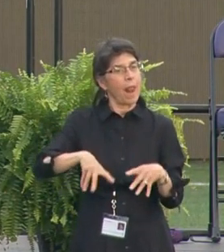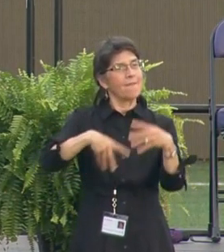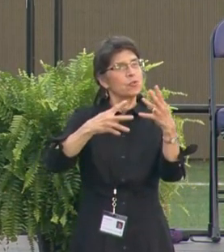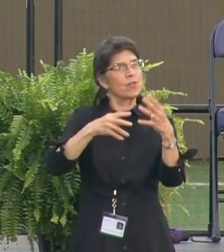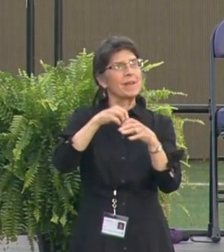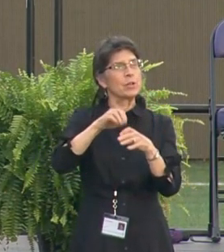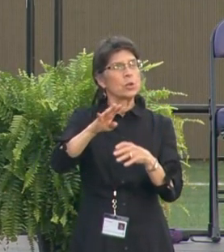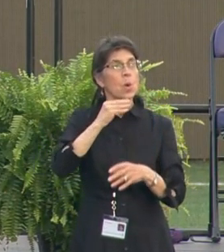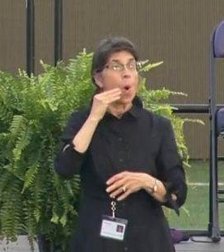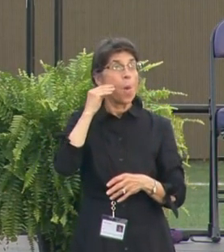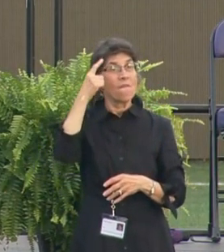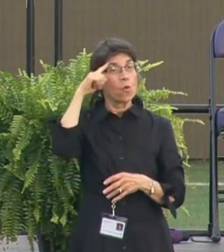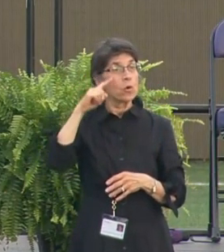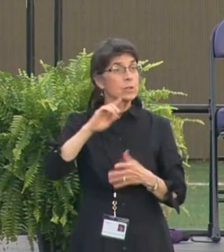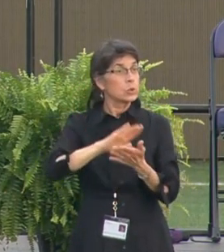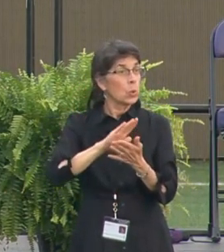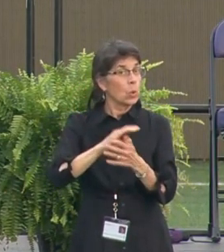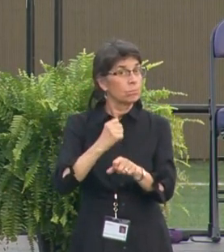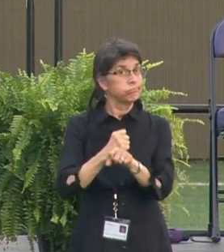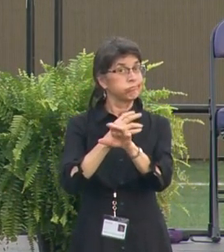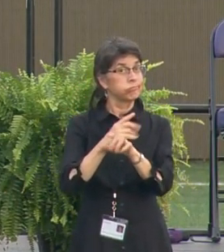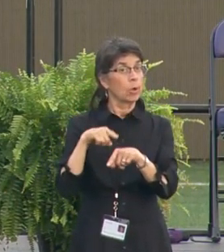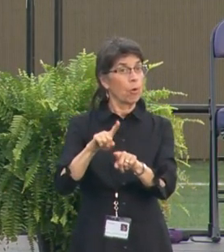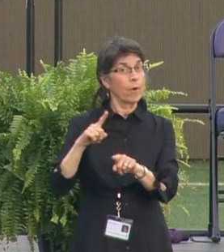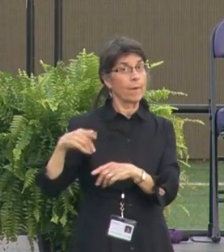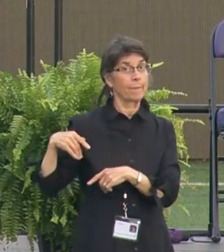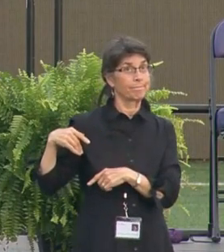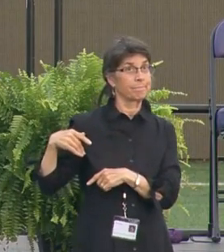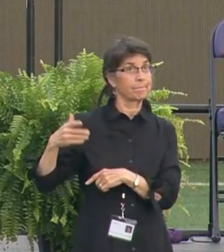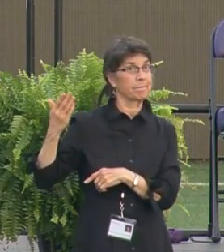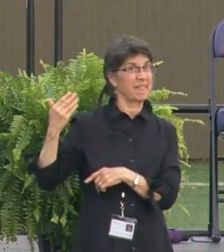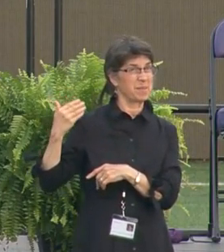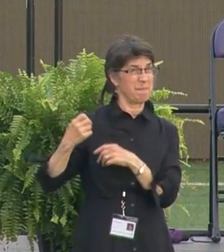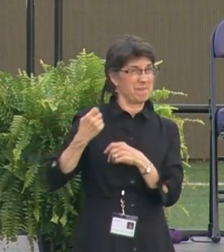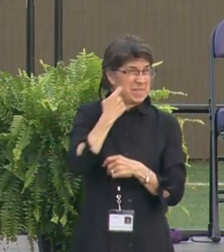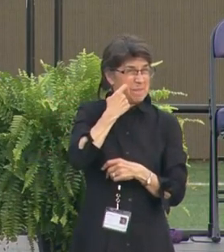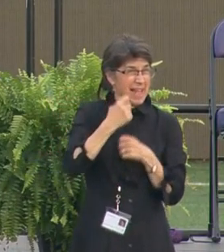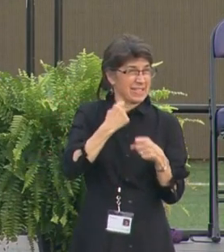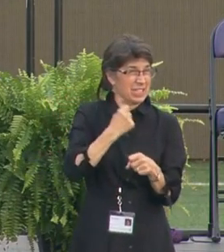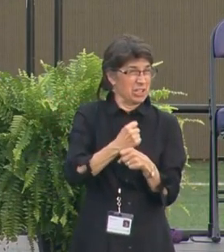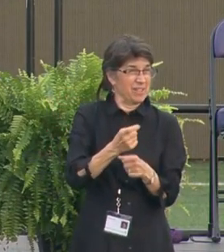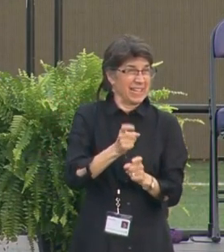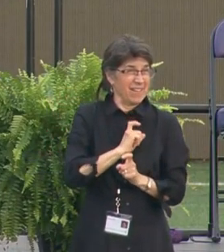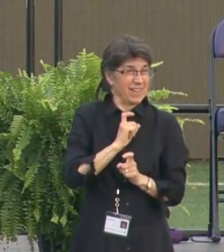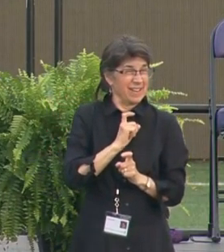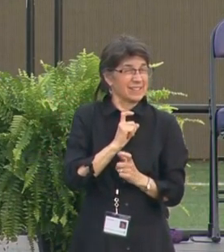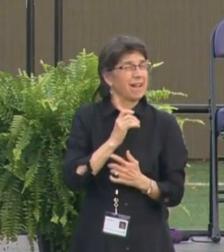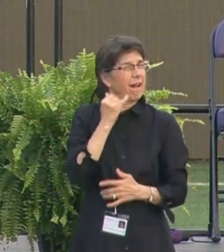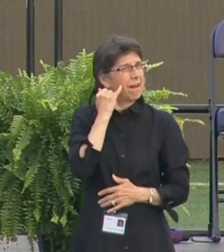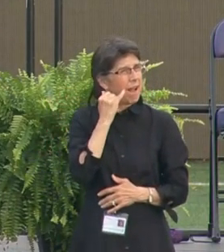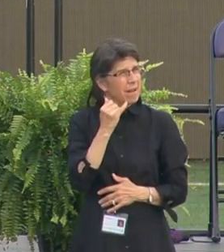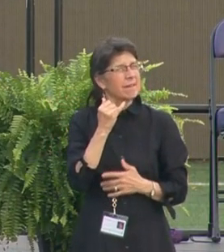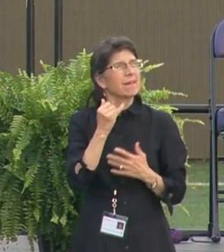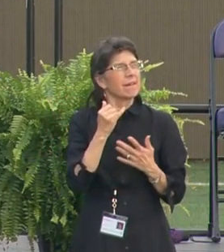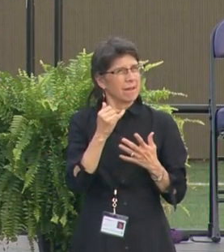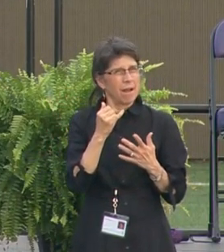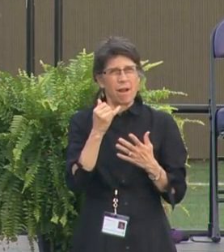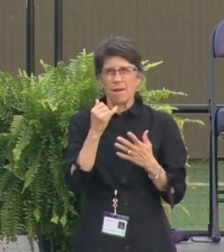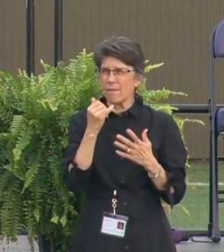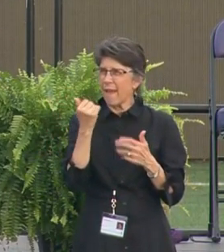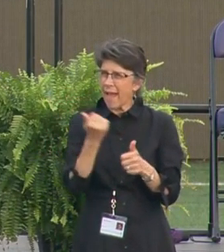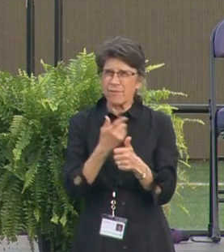for school over the past year has given us a unique view into all the things that you have managed to get